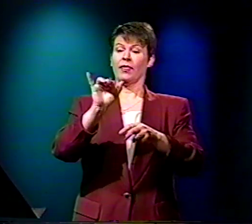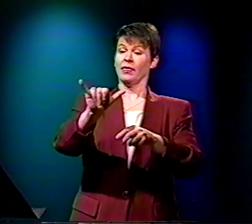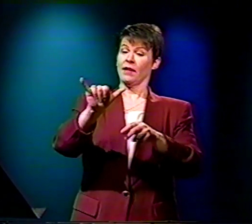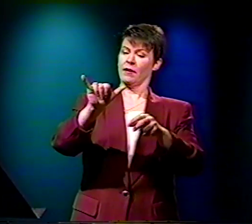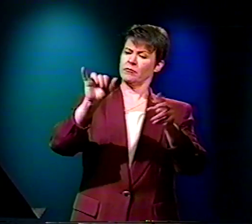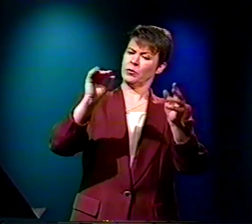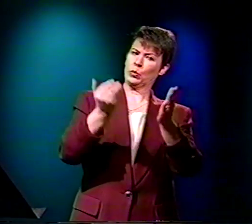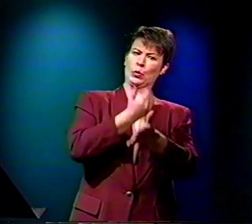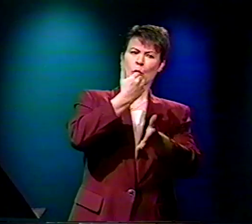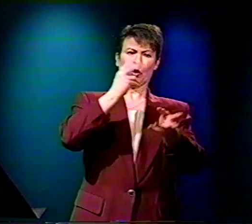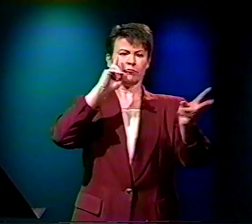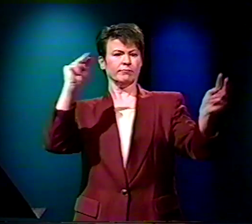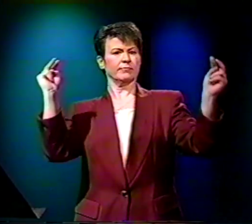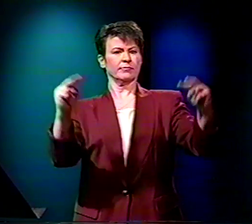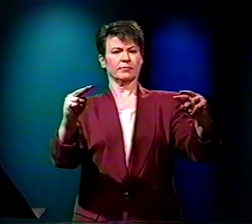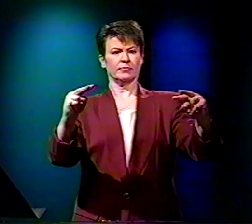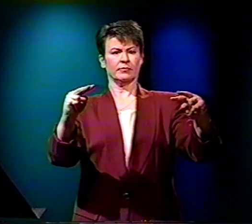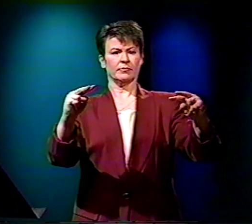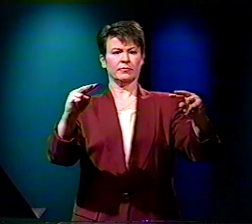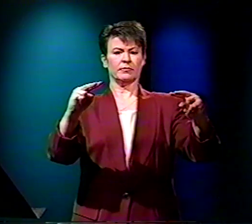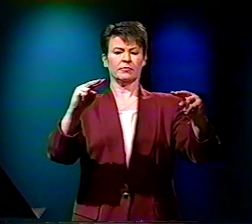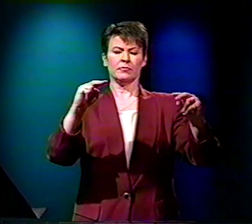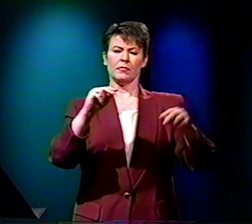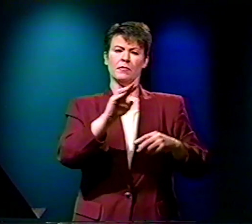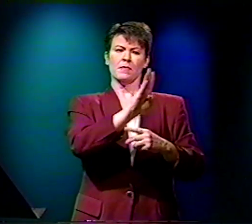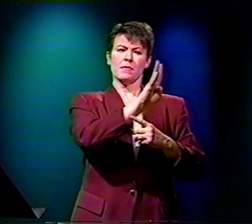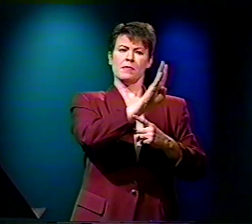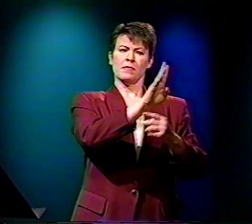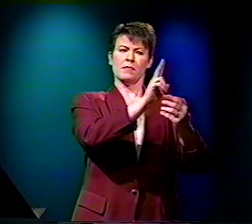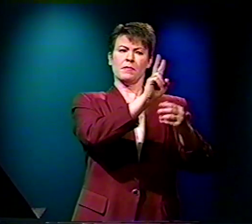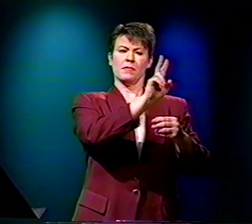that of the mediator. Now, this was a new view,